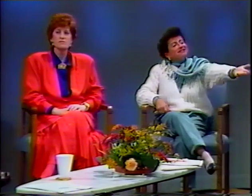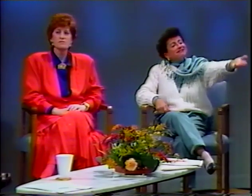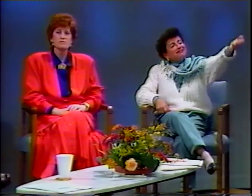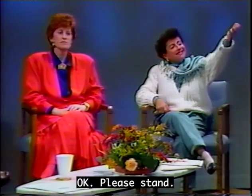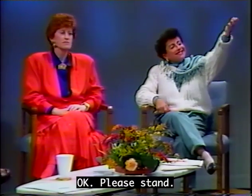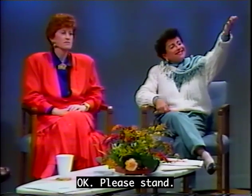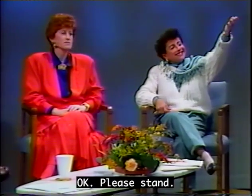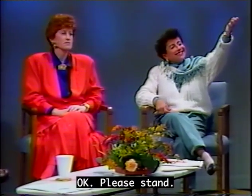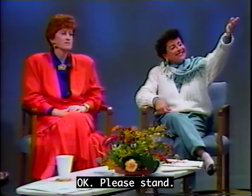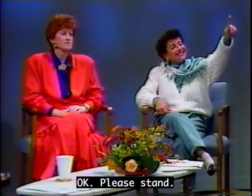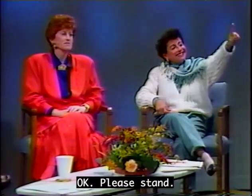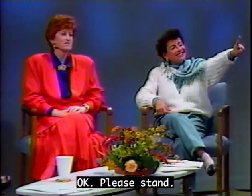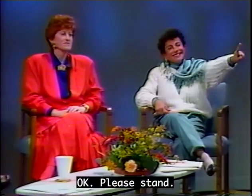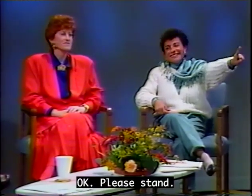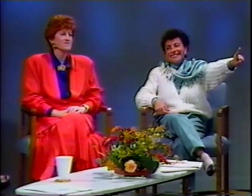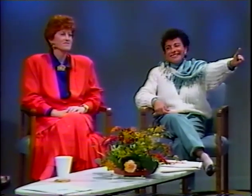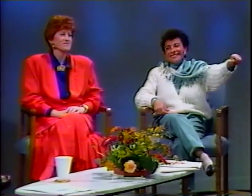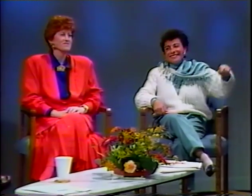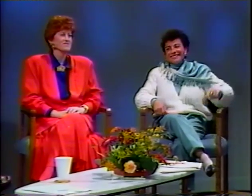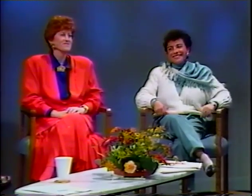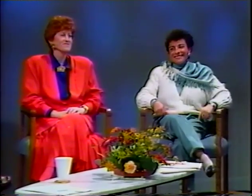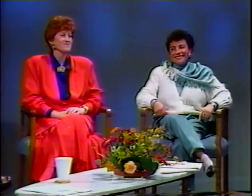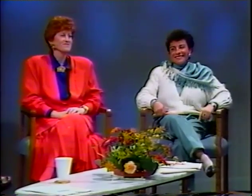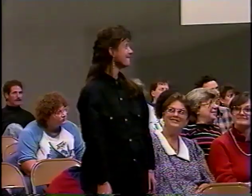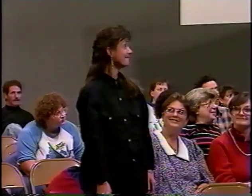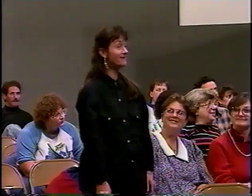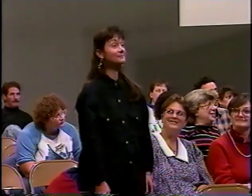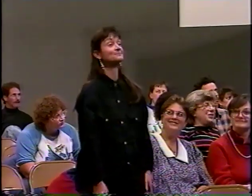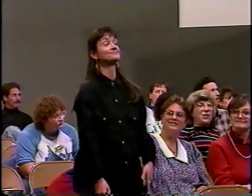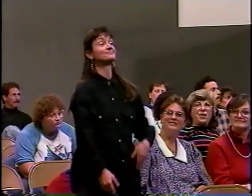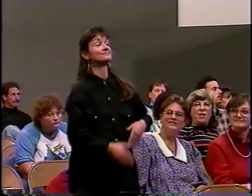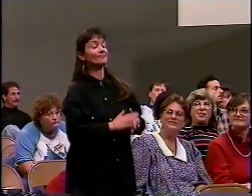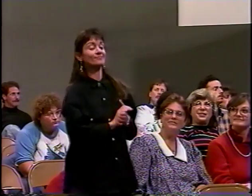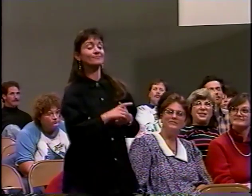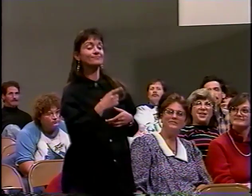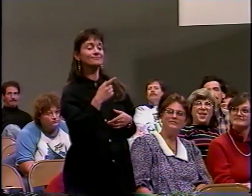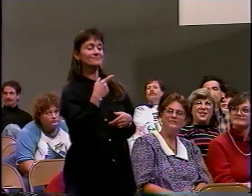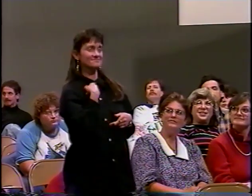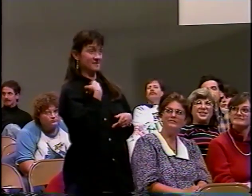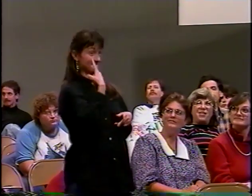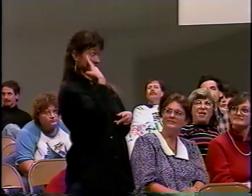Okay, please stand.